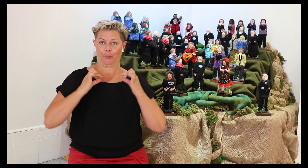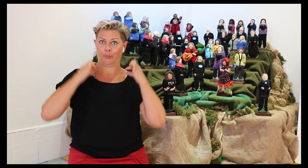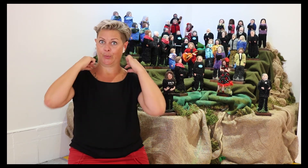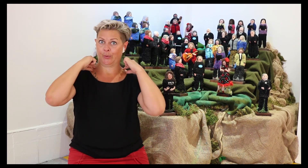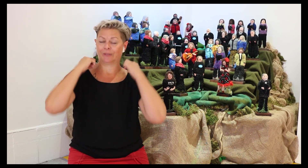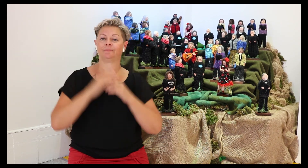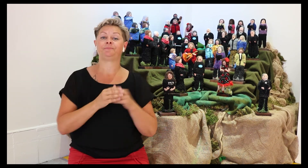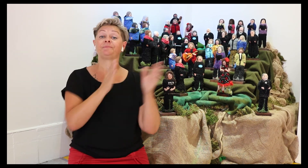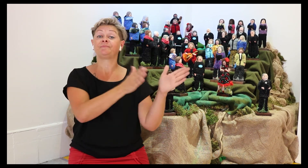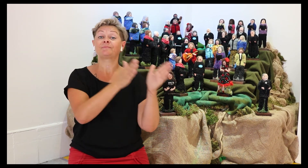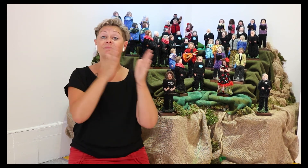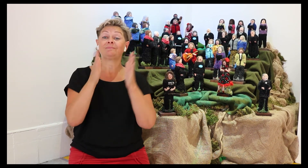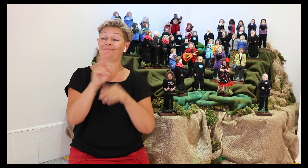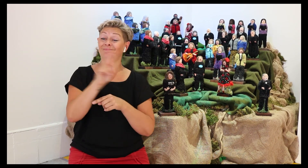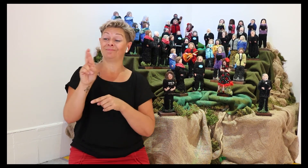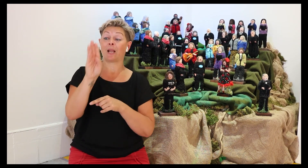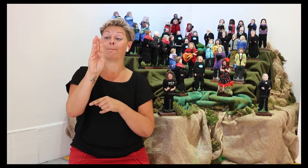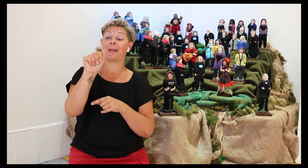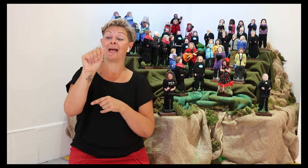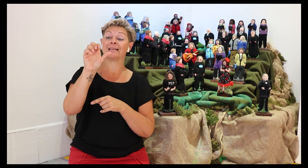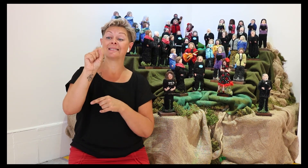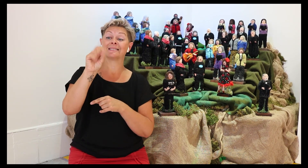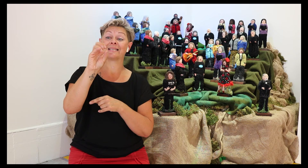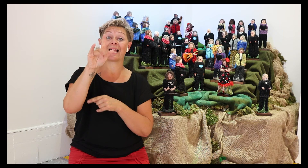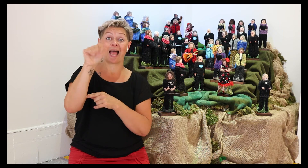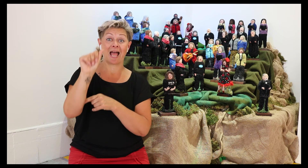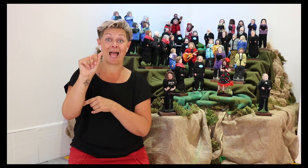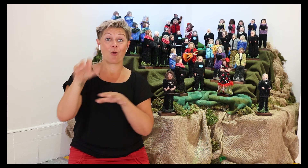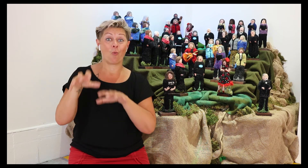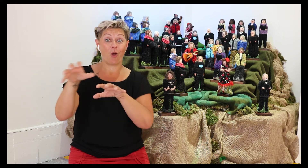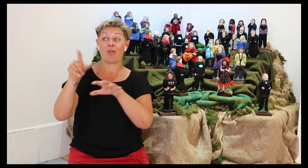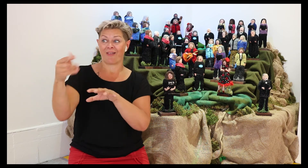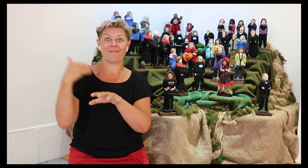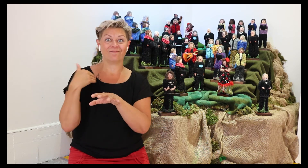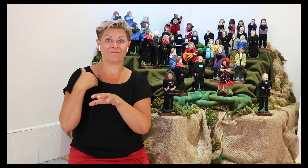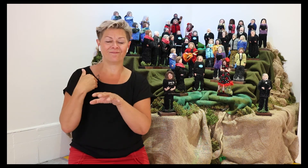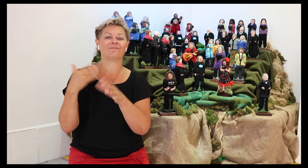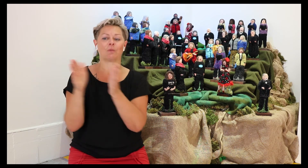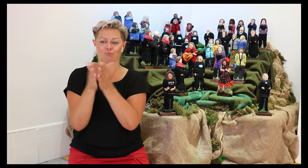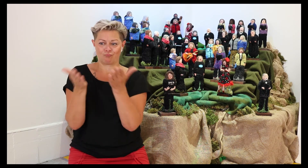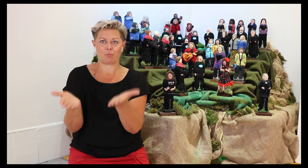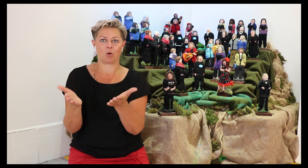The Basilica Choir to their right are also holding open choir books and dressed in casual